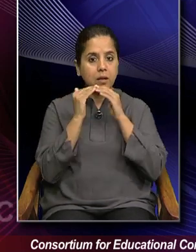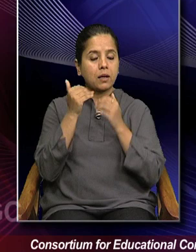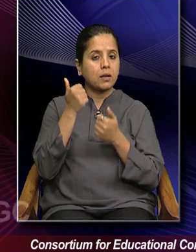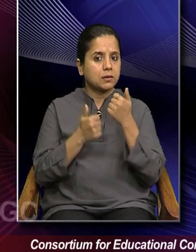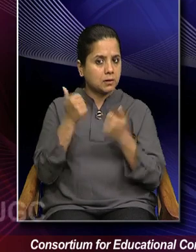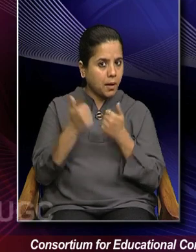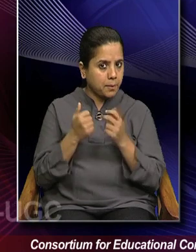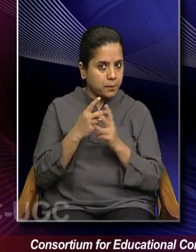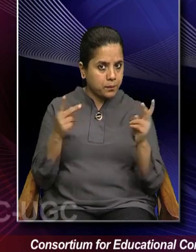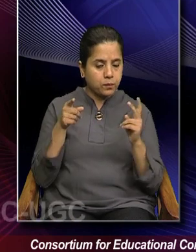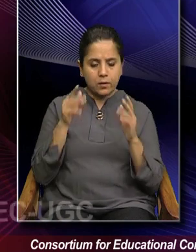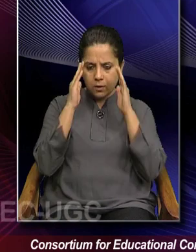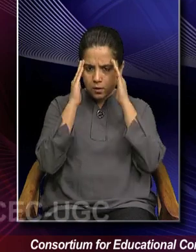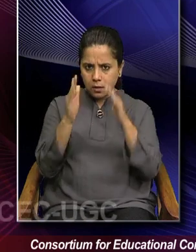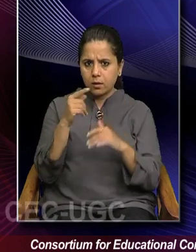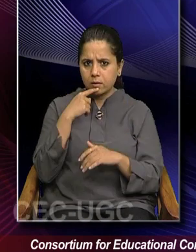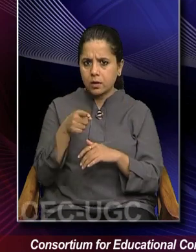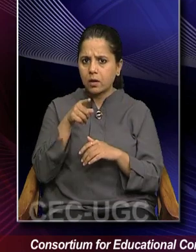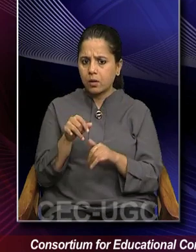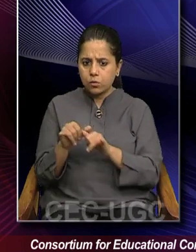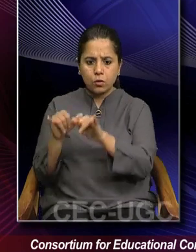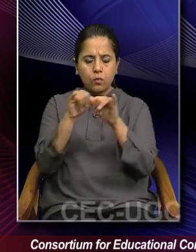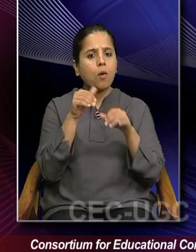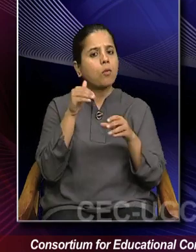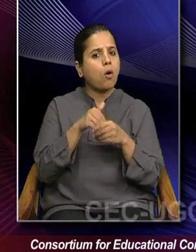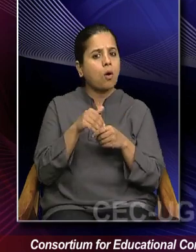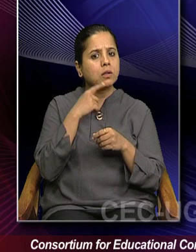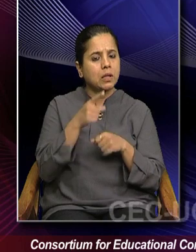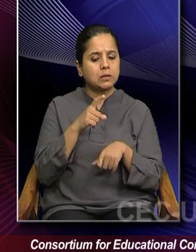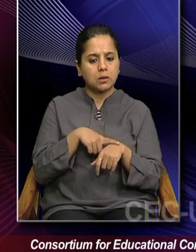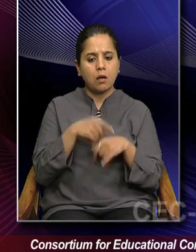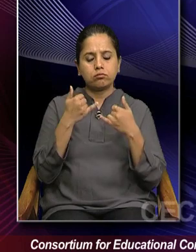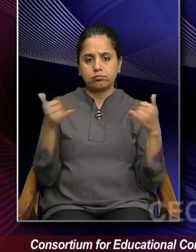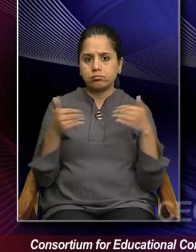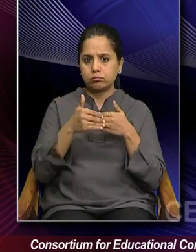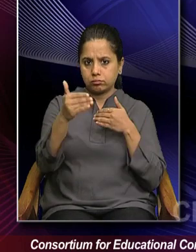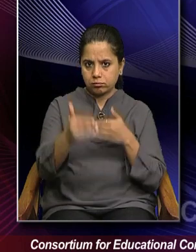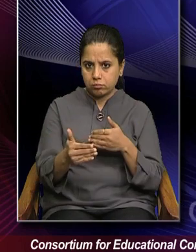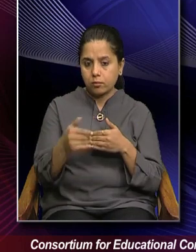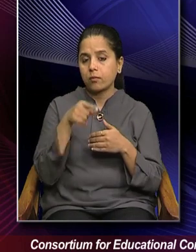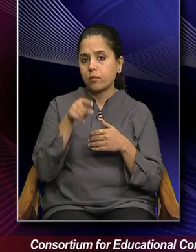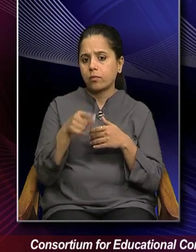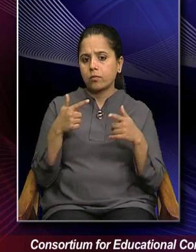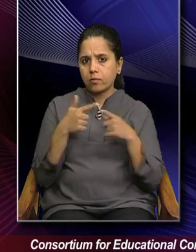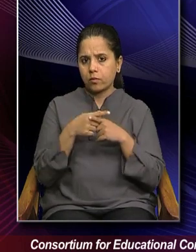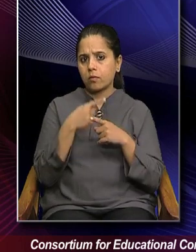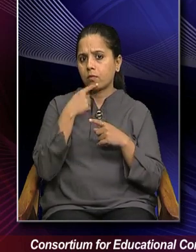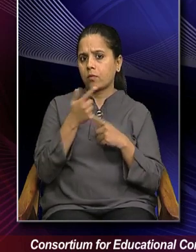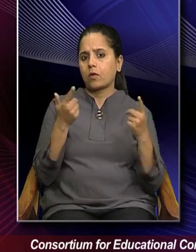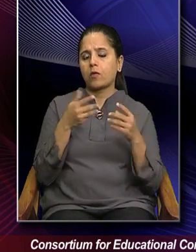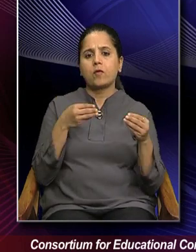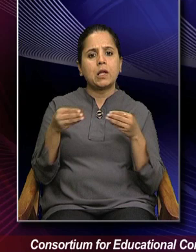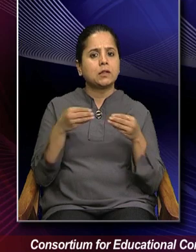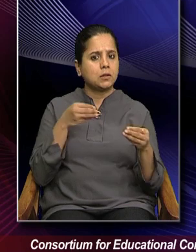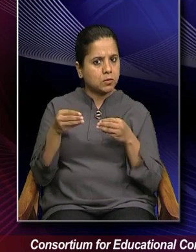exams emphasize a uniform content and the timelines, which conflicts with the